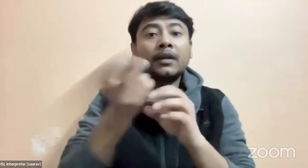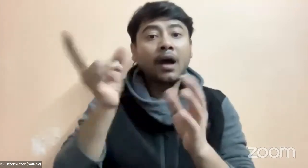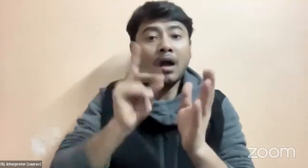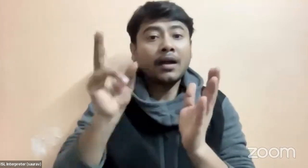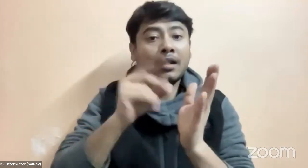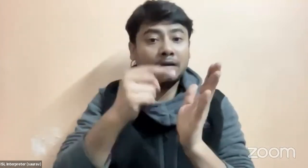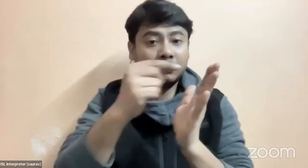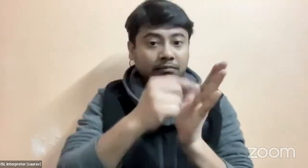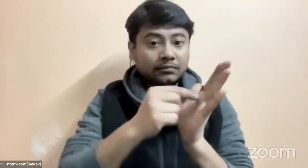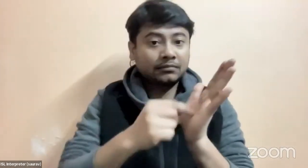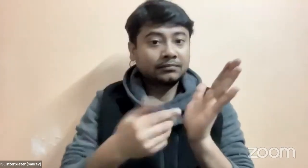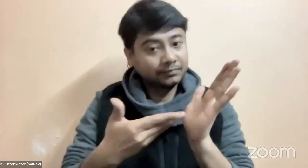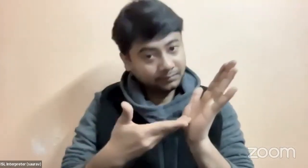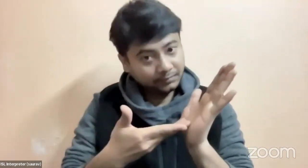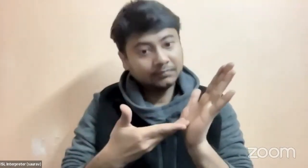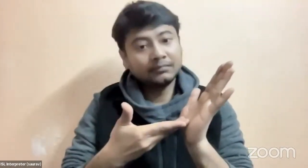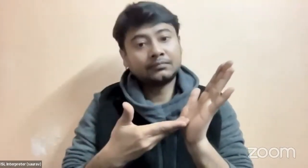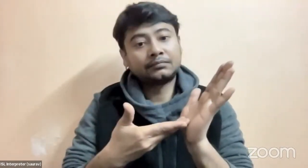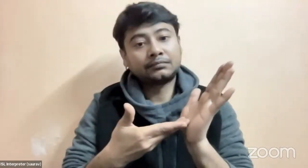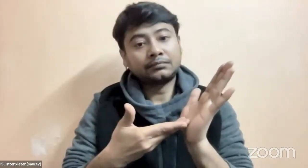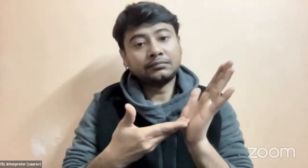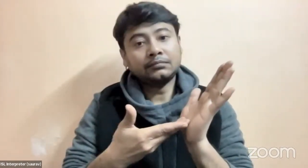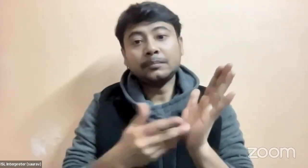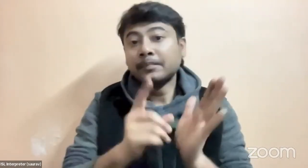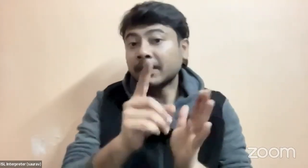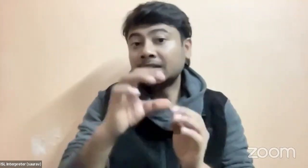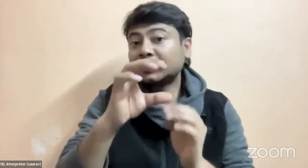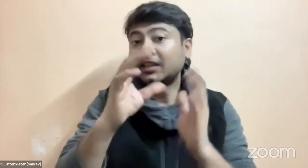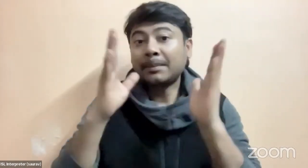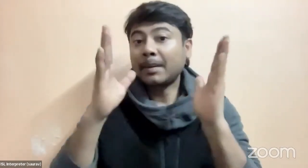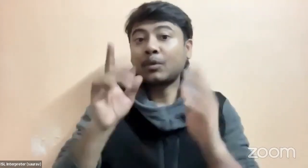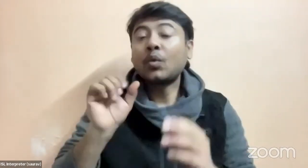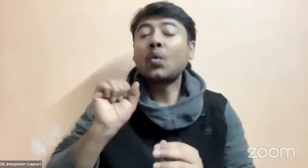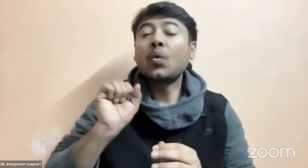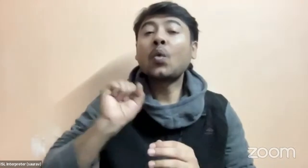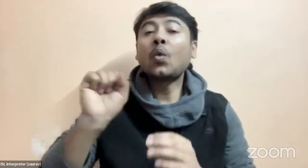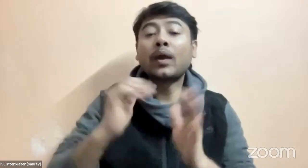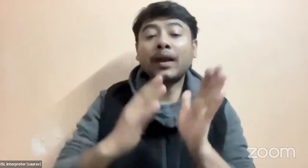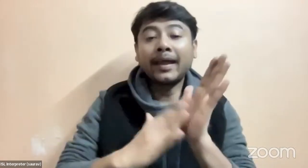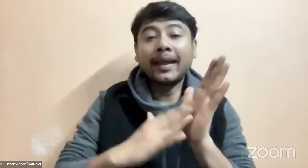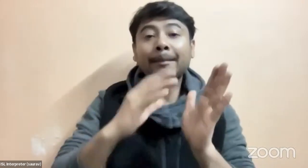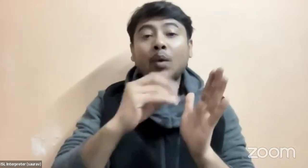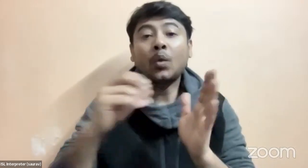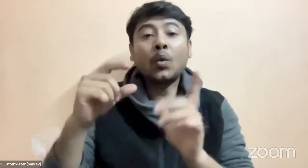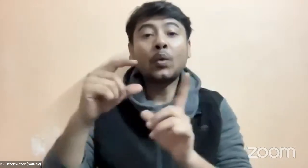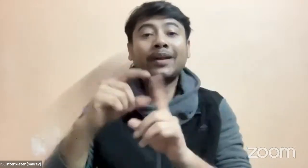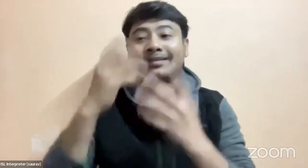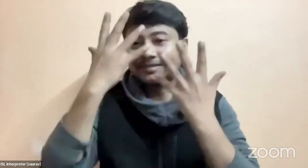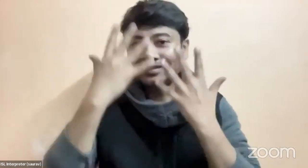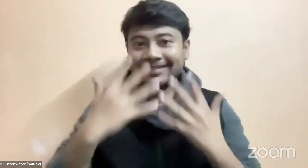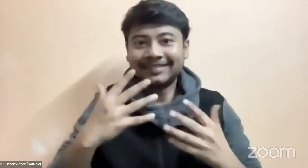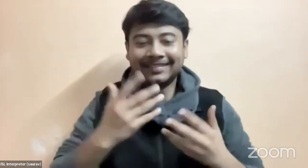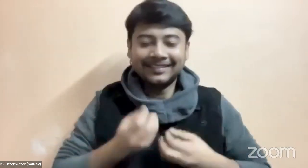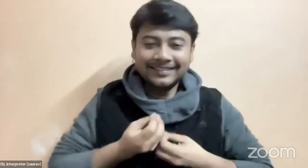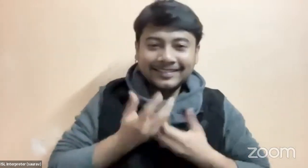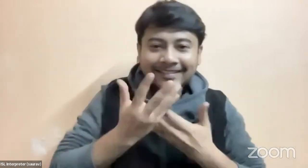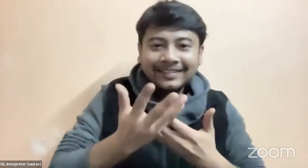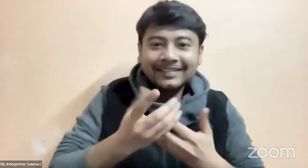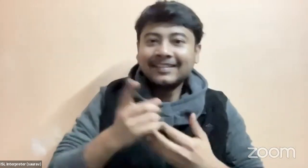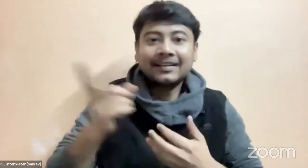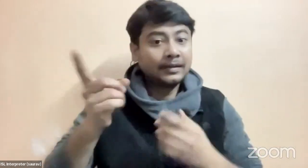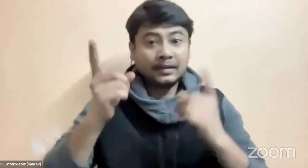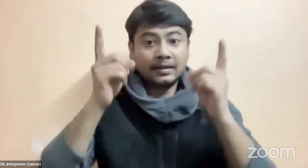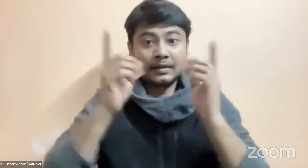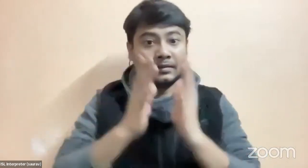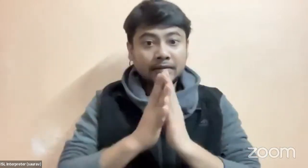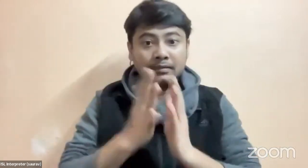Whereas the mood of Lord Chaitanya Mahaprabhu is not of God. It is of devotee. God's